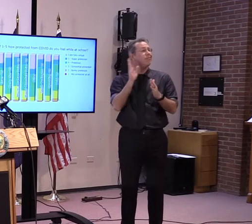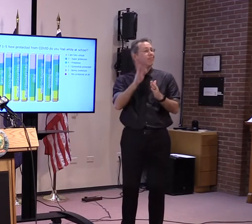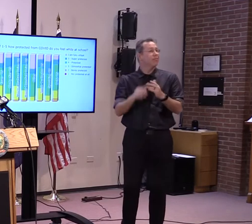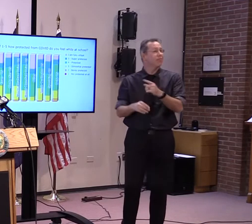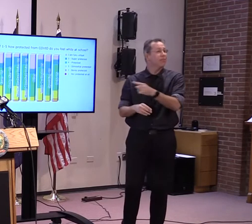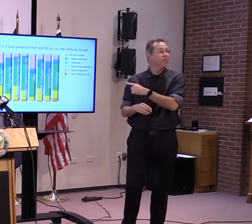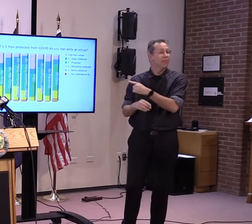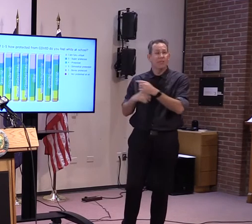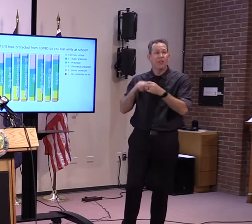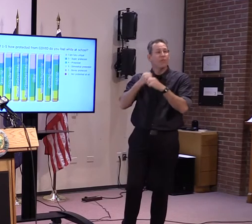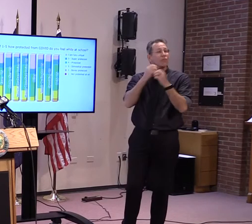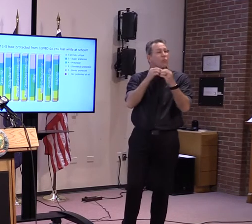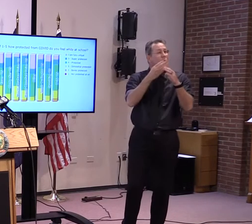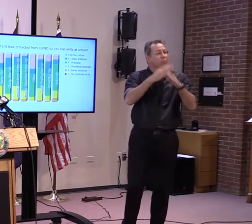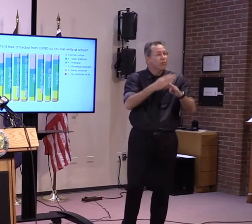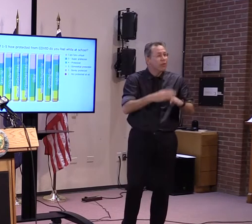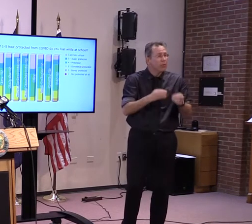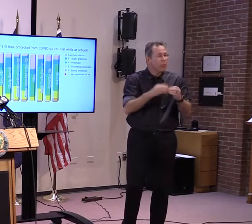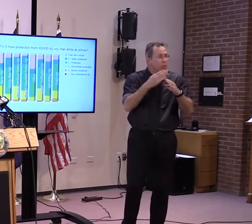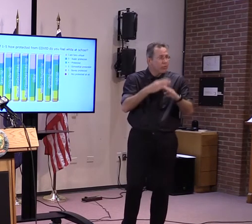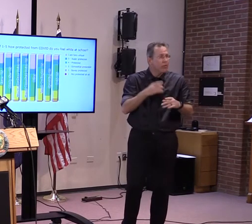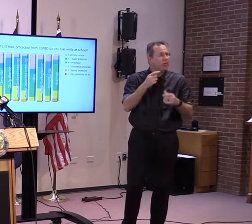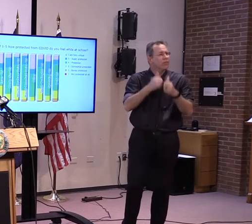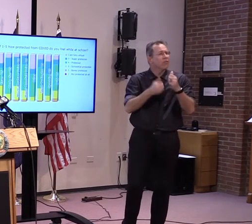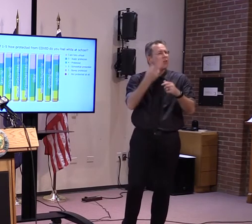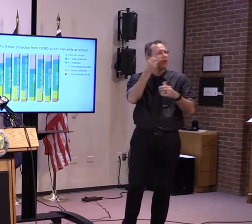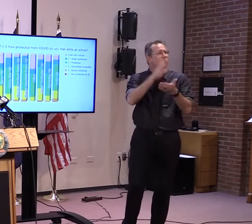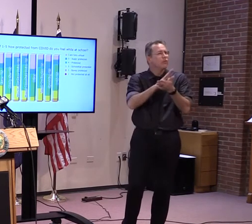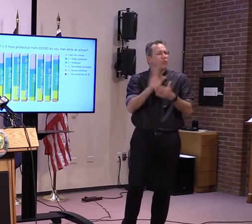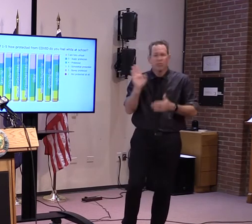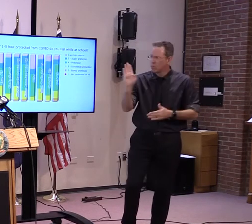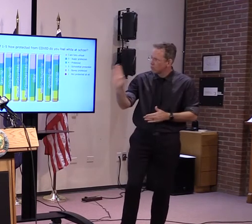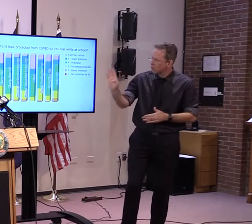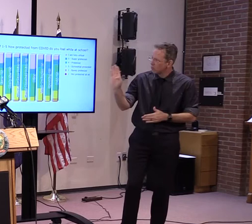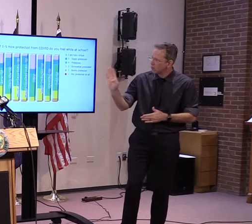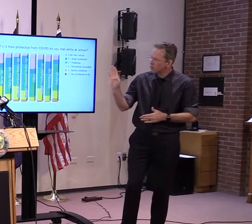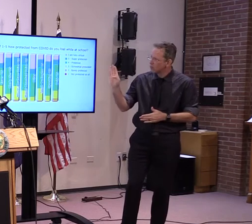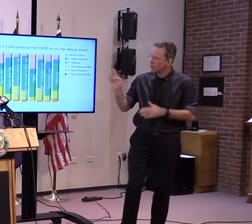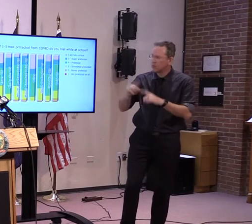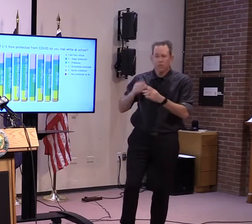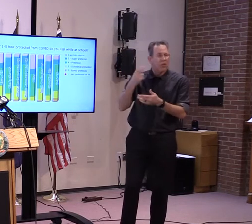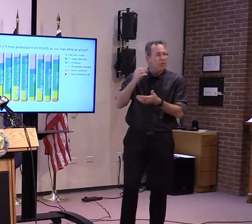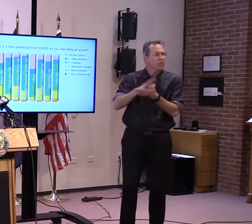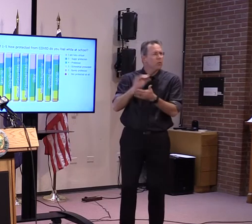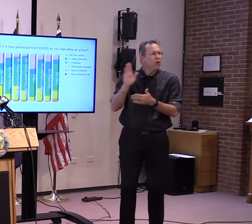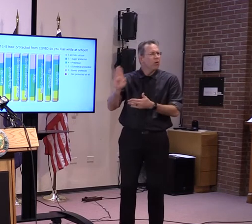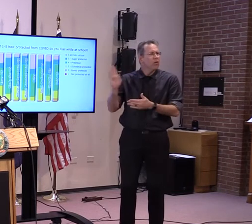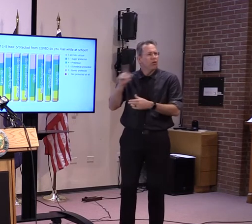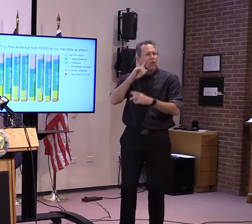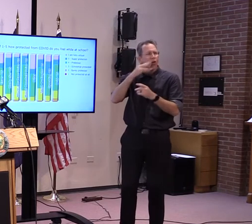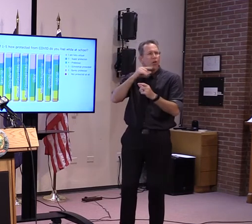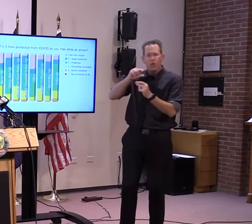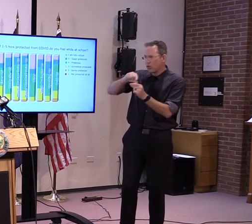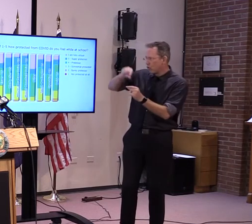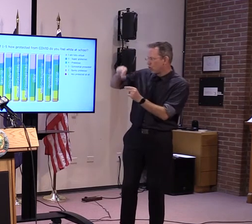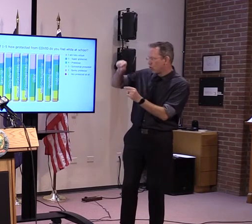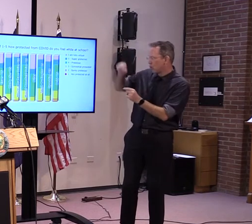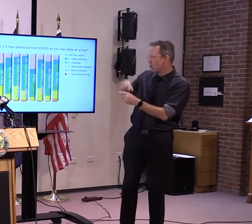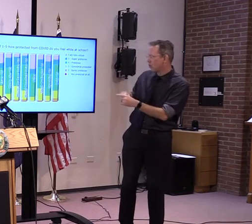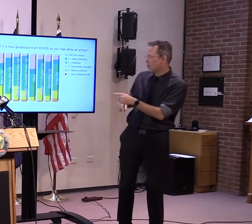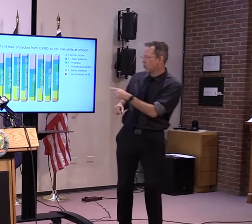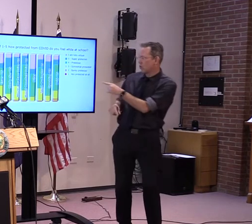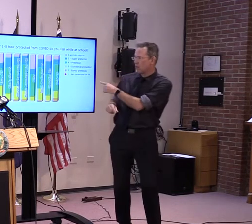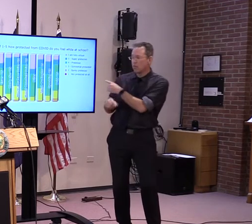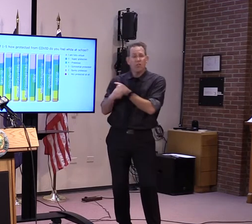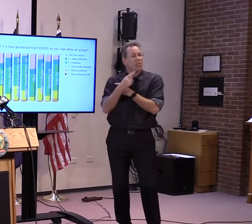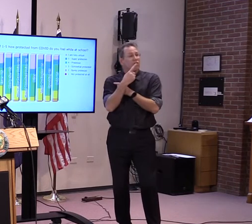high school just to kind of provide another way to look at it, because obviously different high schools have different precautions in place and different numbers of students,